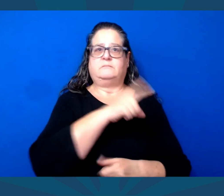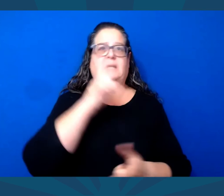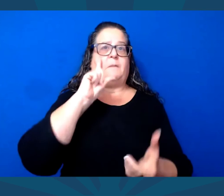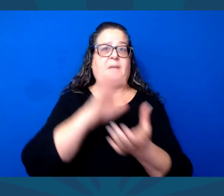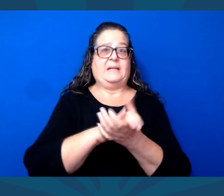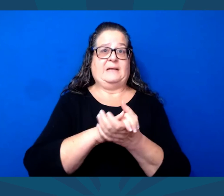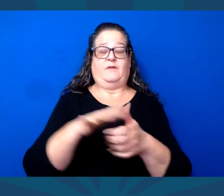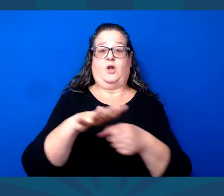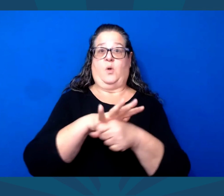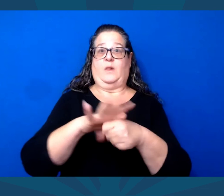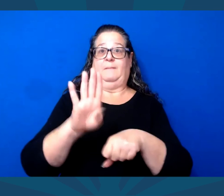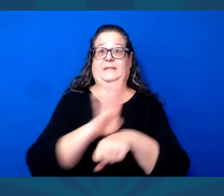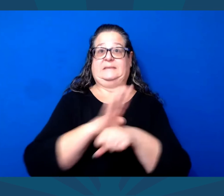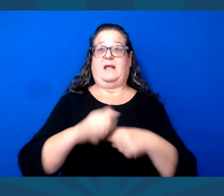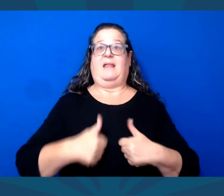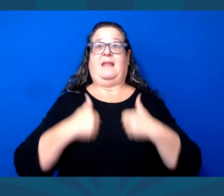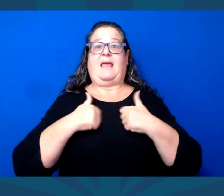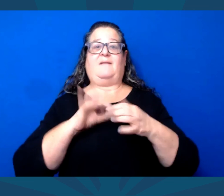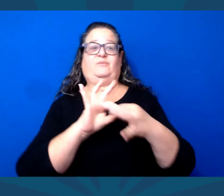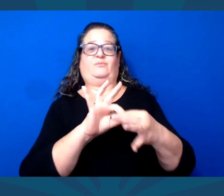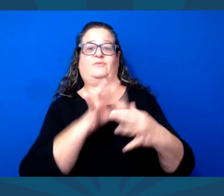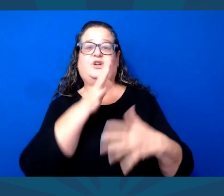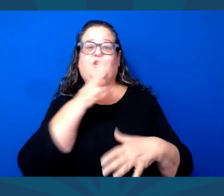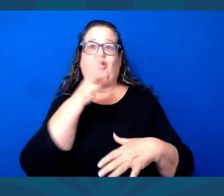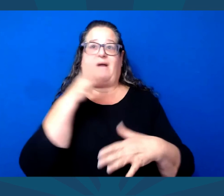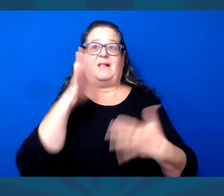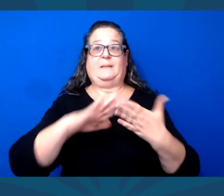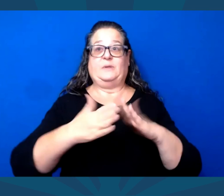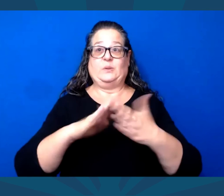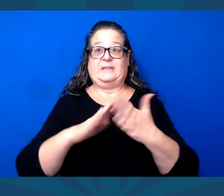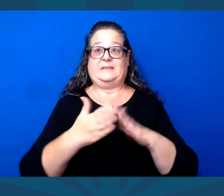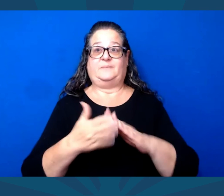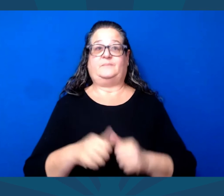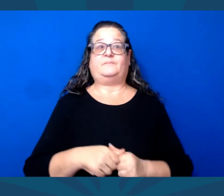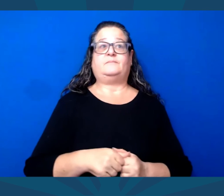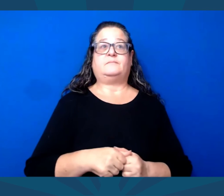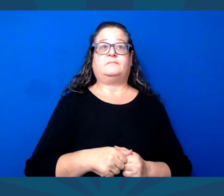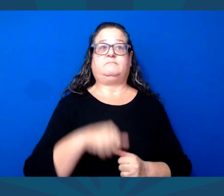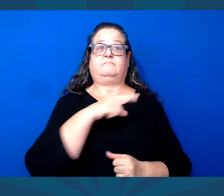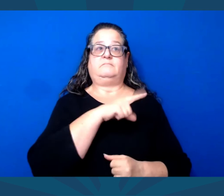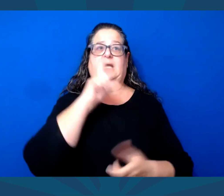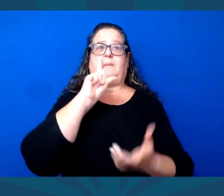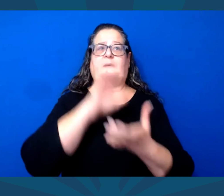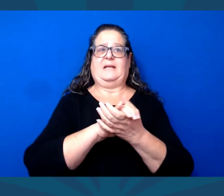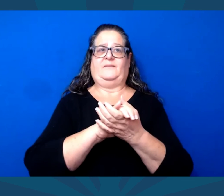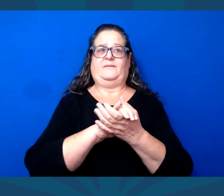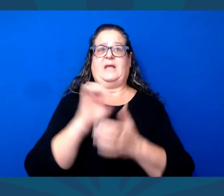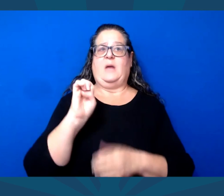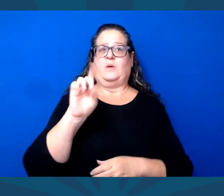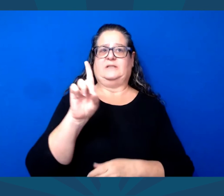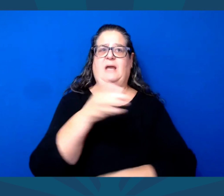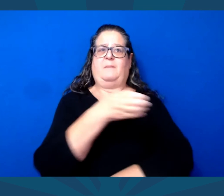Keith supports entrepreneurship within Arizona and believes that local businesses are the lifeblood of